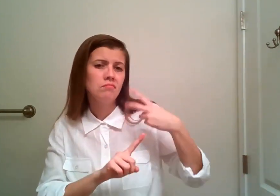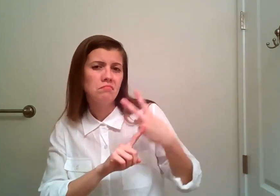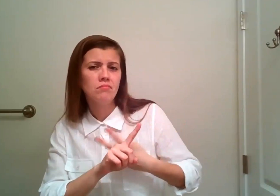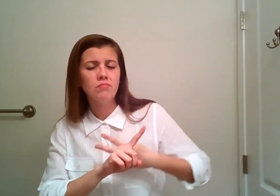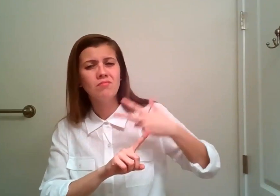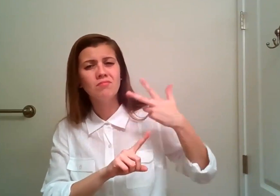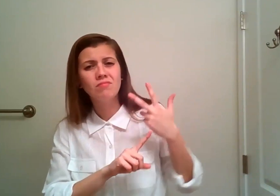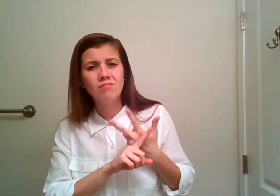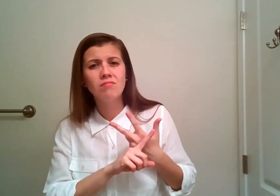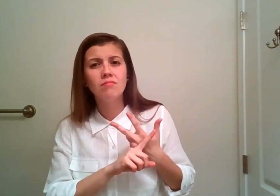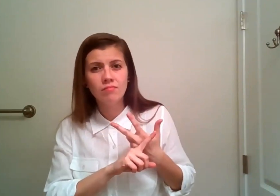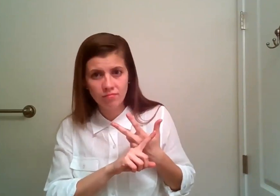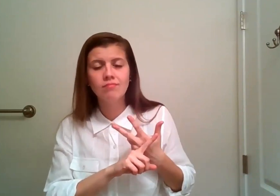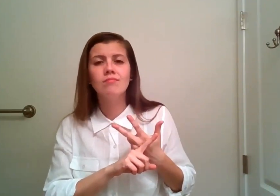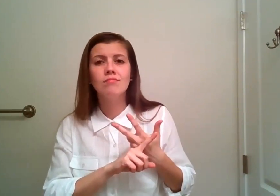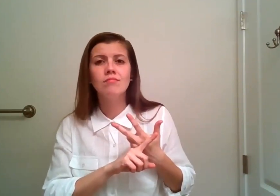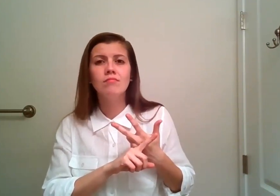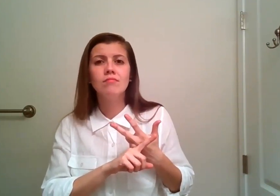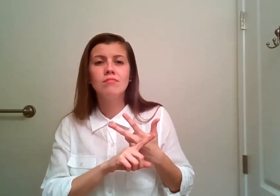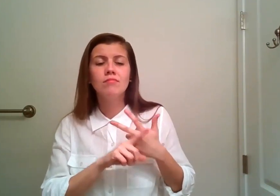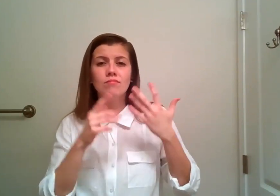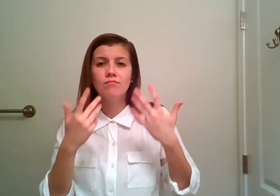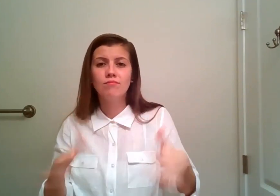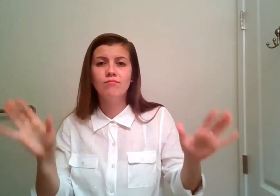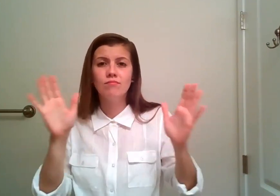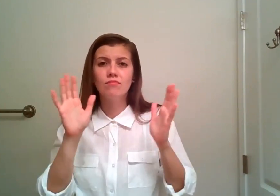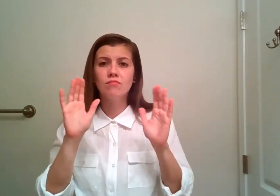day I learned. For 3 months, I continued to learn signs.